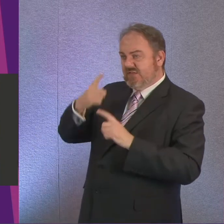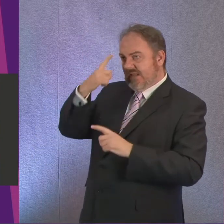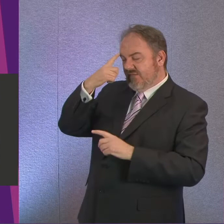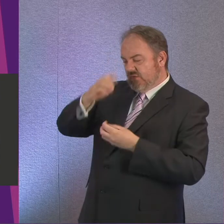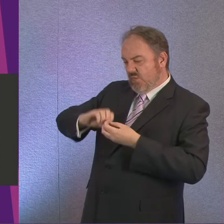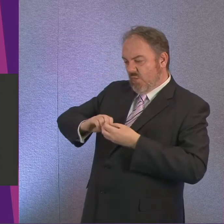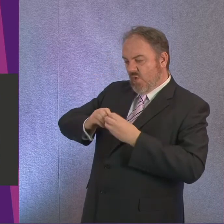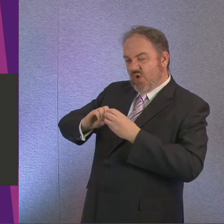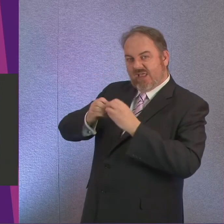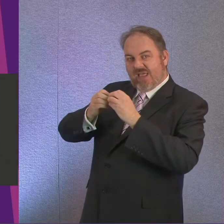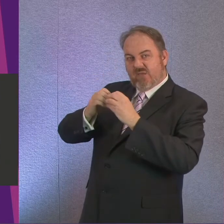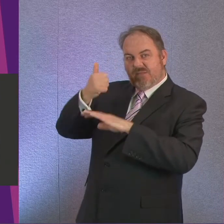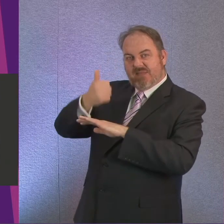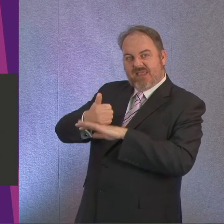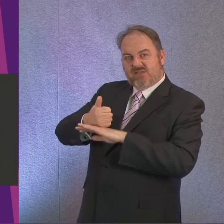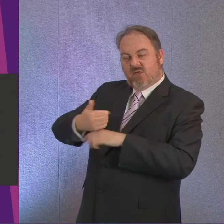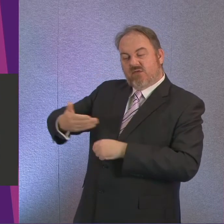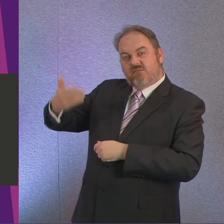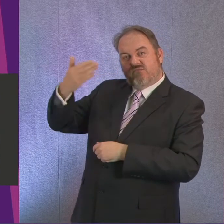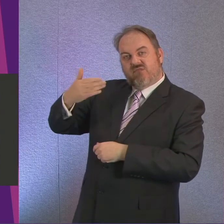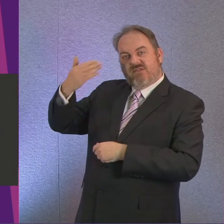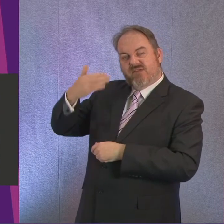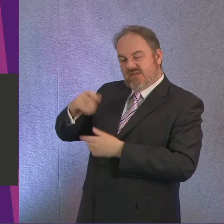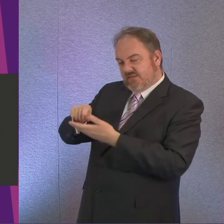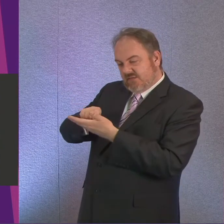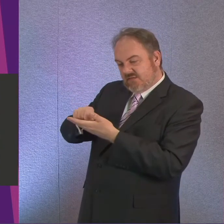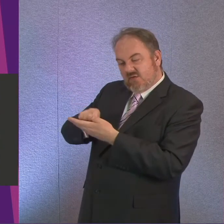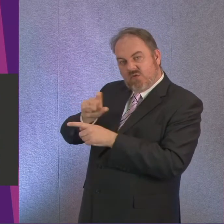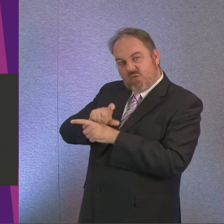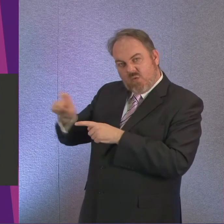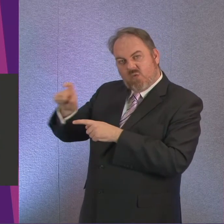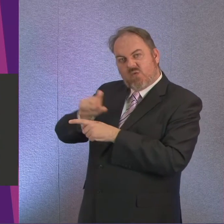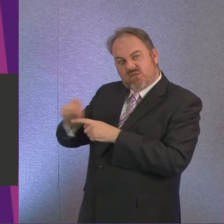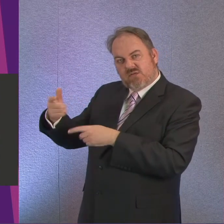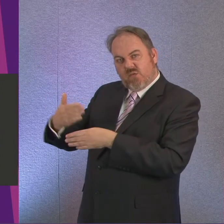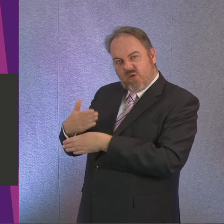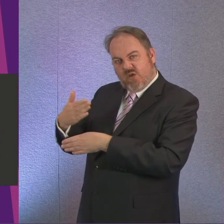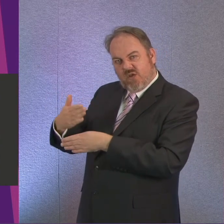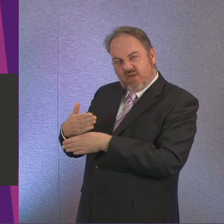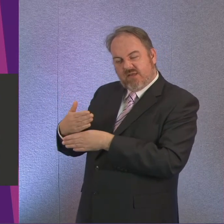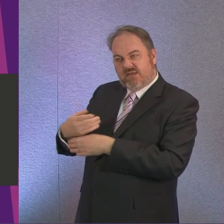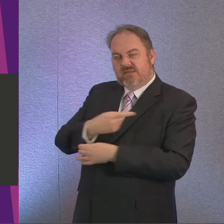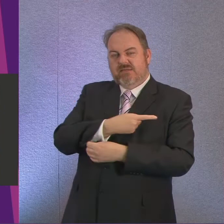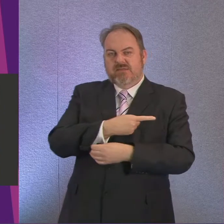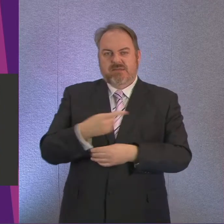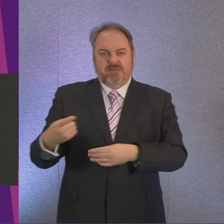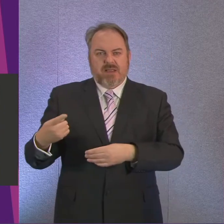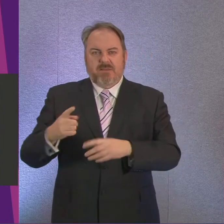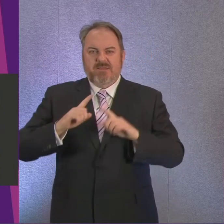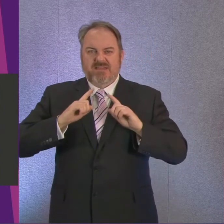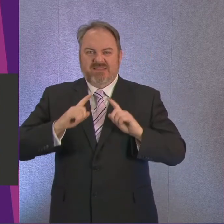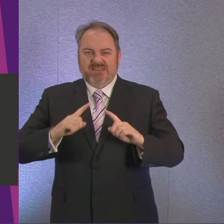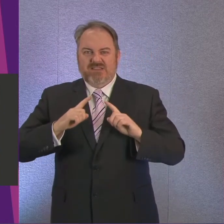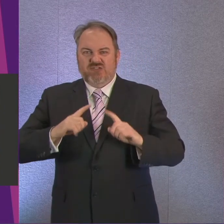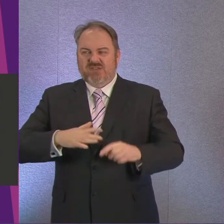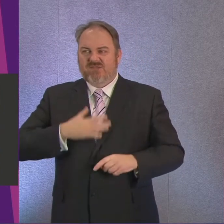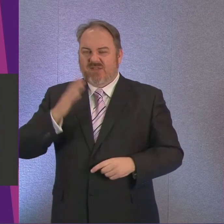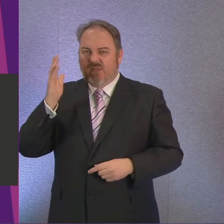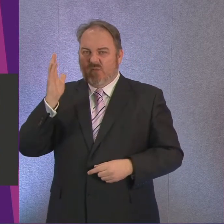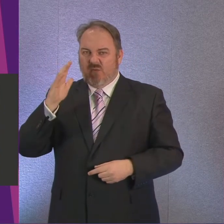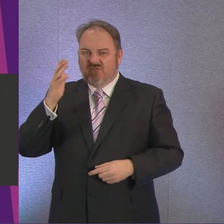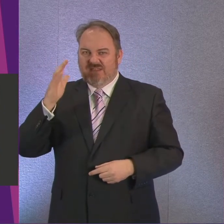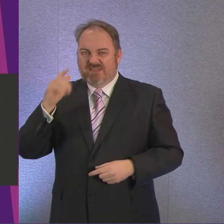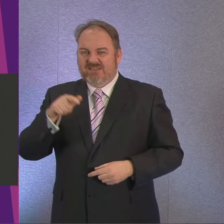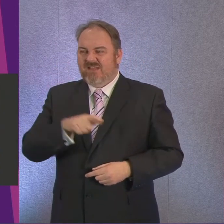previous casework, marks and prelims. Some teachers have raised concerns that grades might be set aside to better